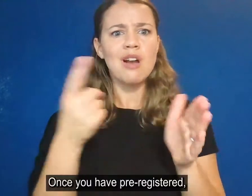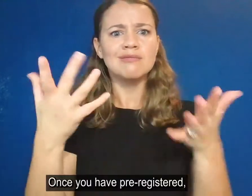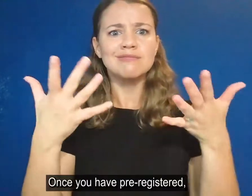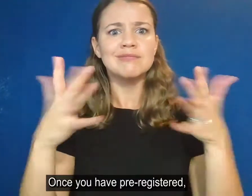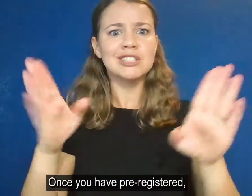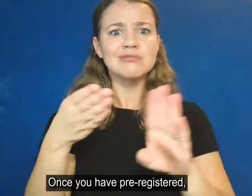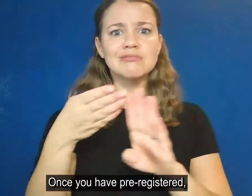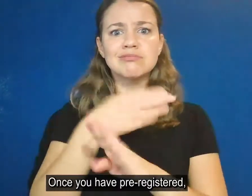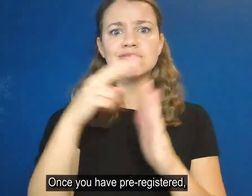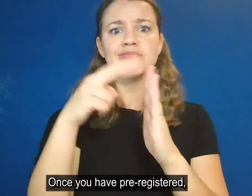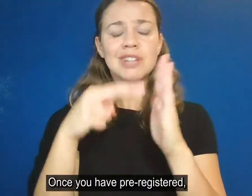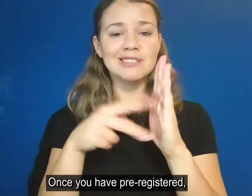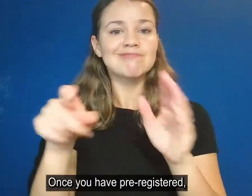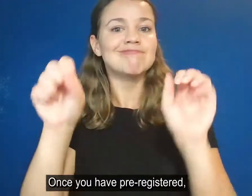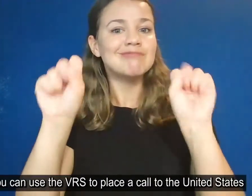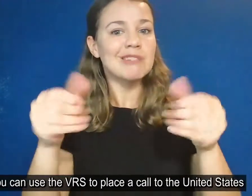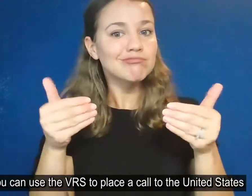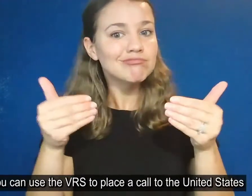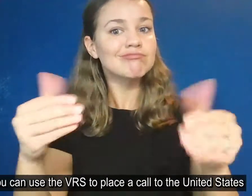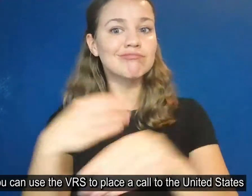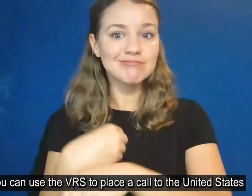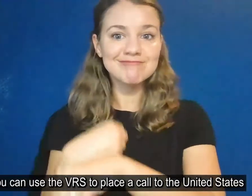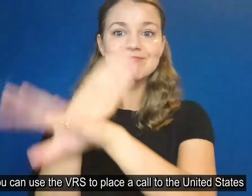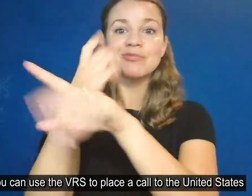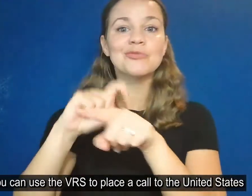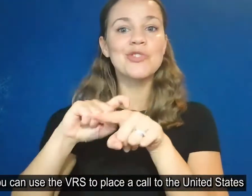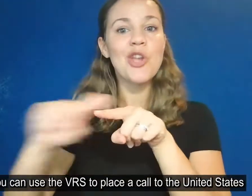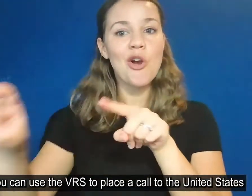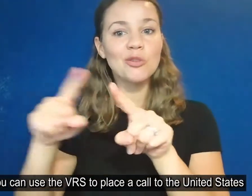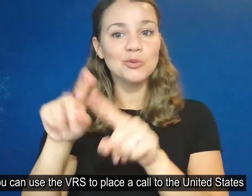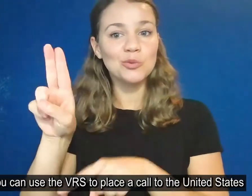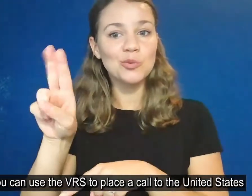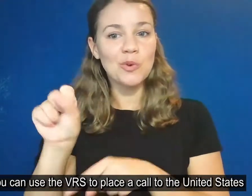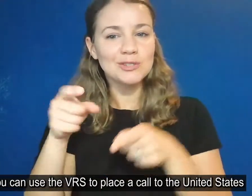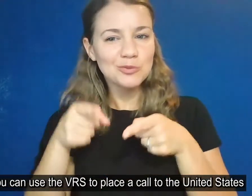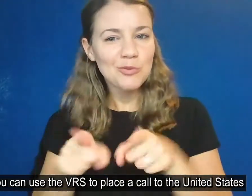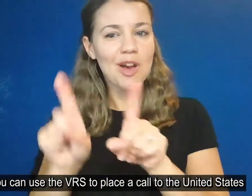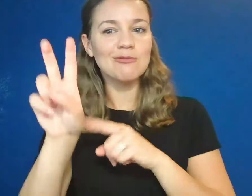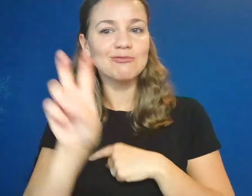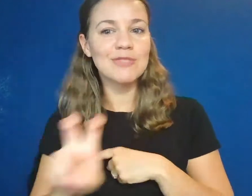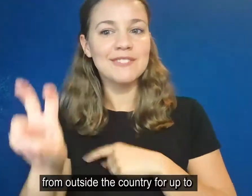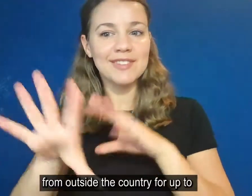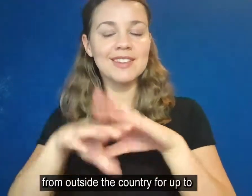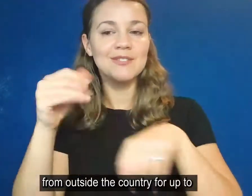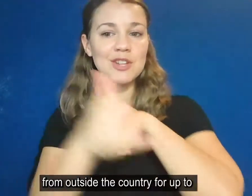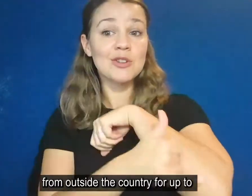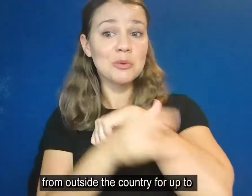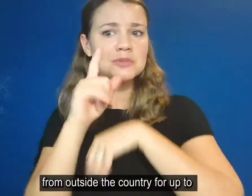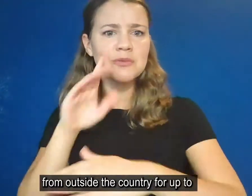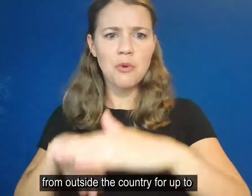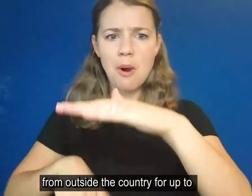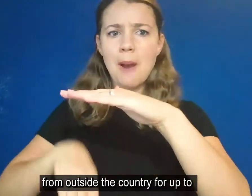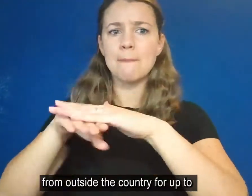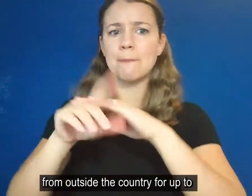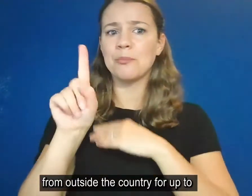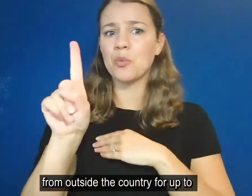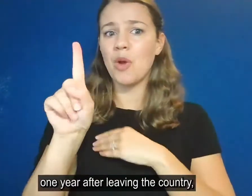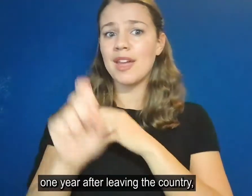Once you have pre-registered, you can use VRS to place a call to the United States from outside the country for up to 1